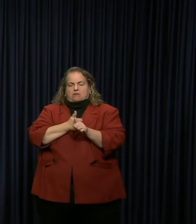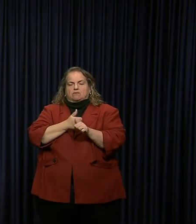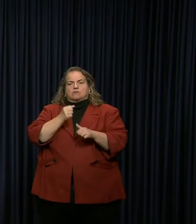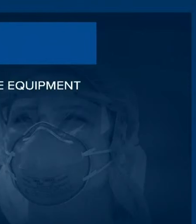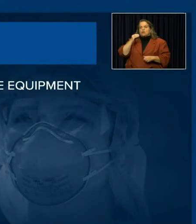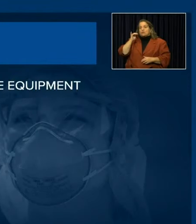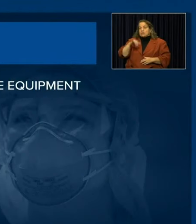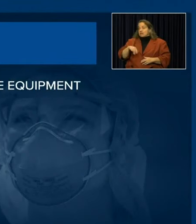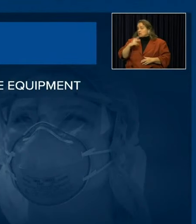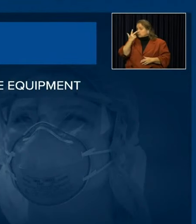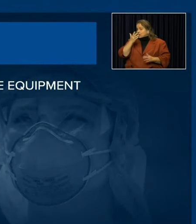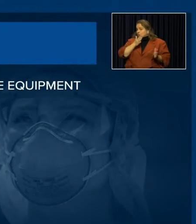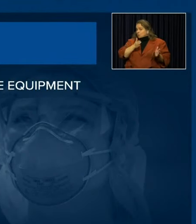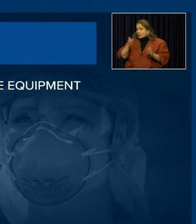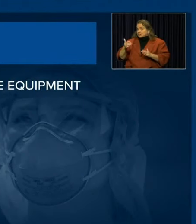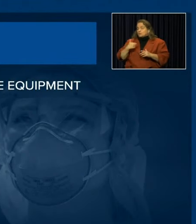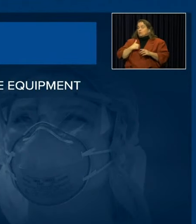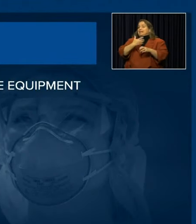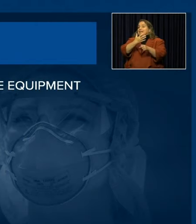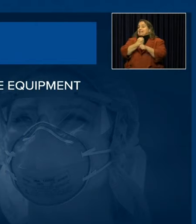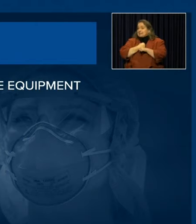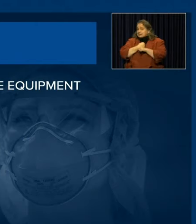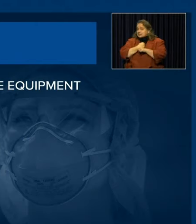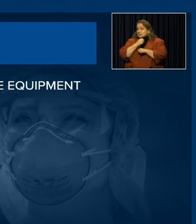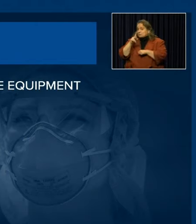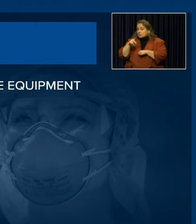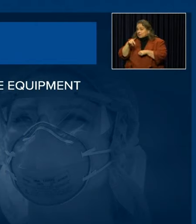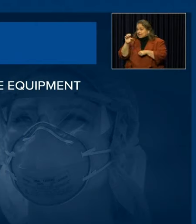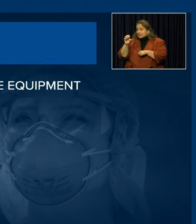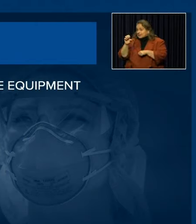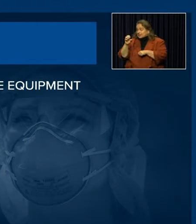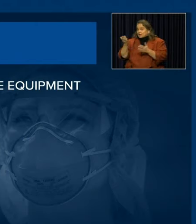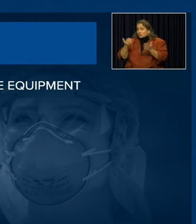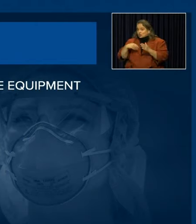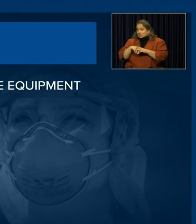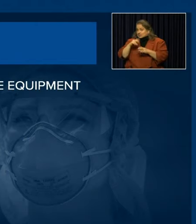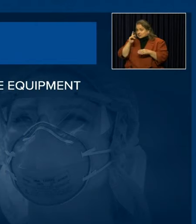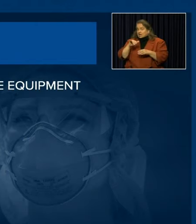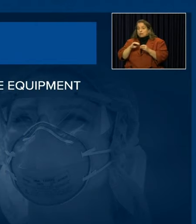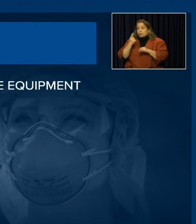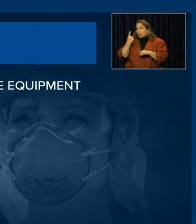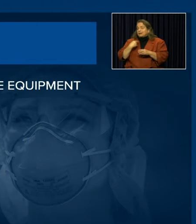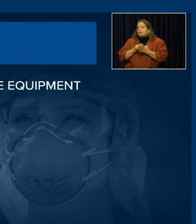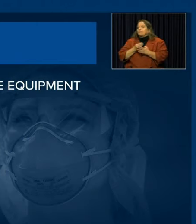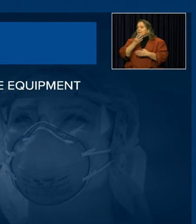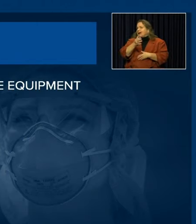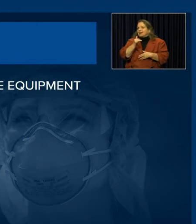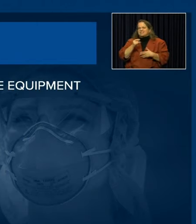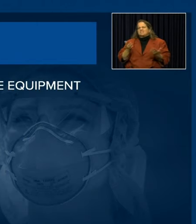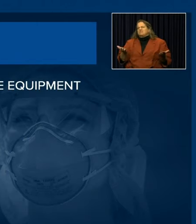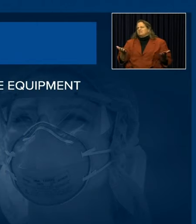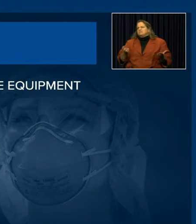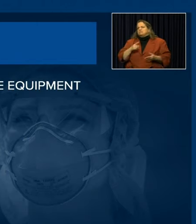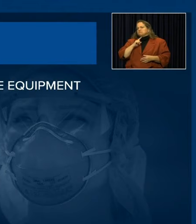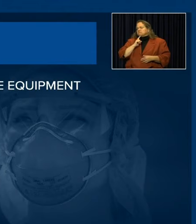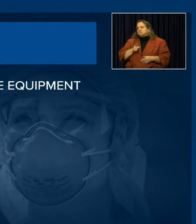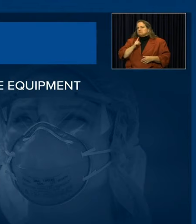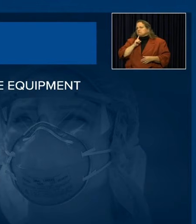it. 3 ways that we acquire PPE in the Commonwealth. Number 1 is to buy it. That is